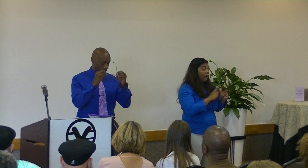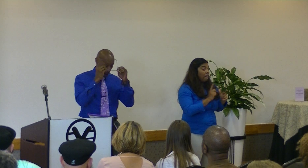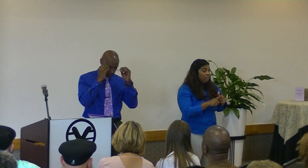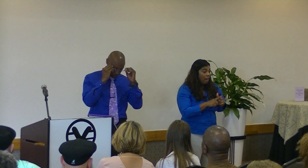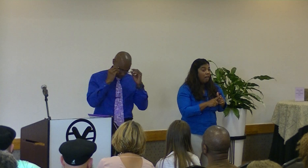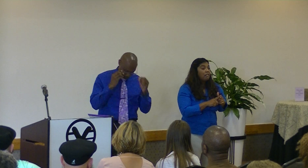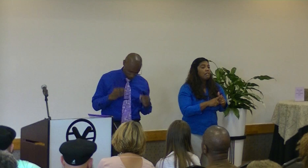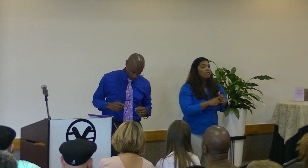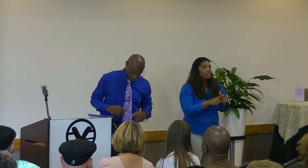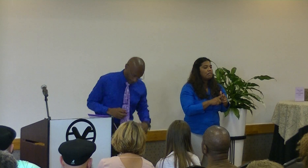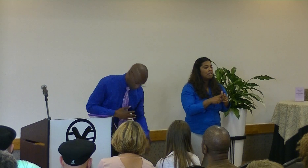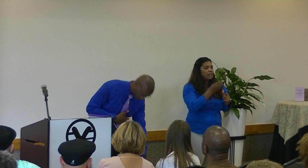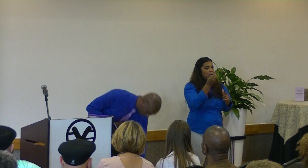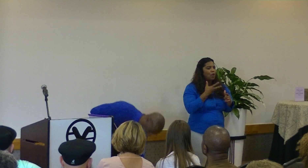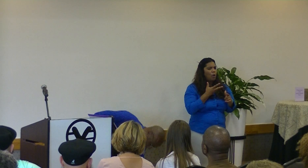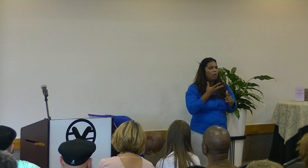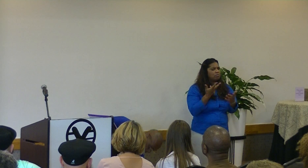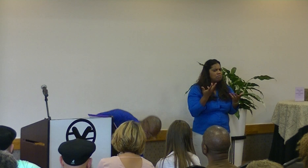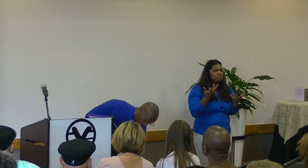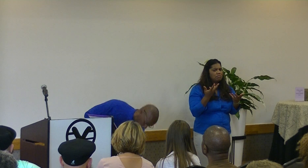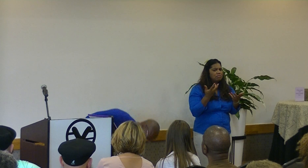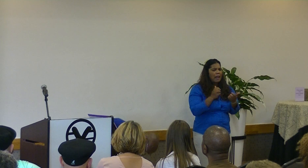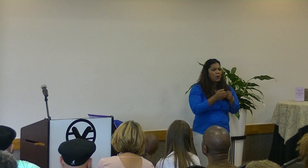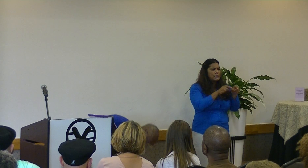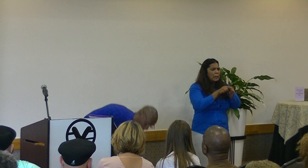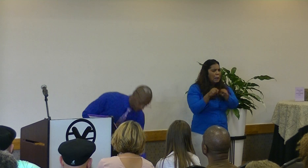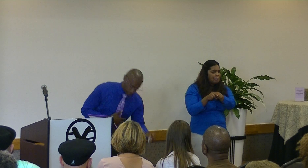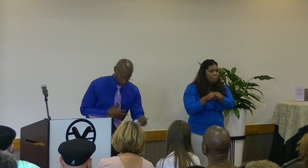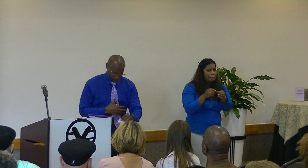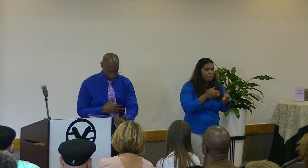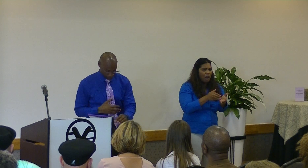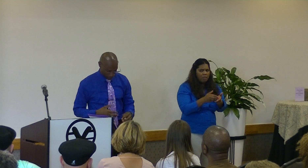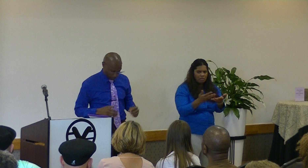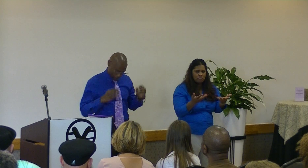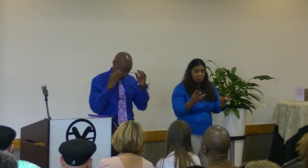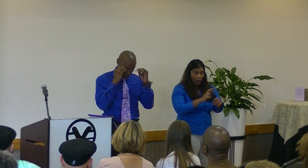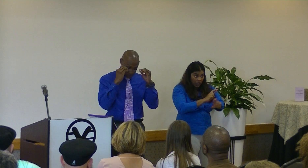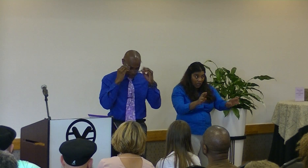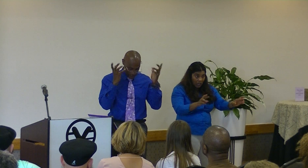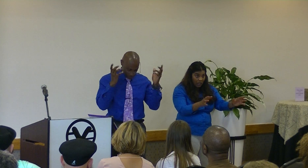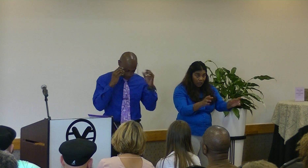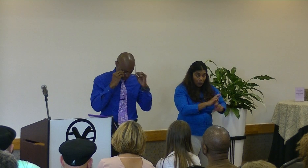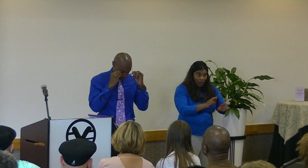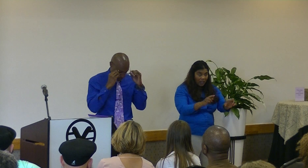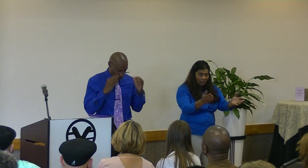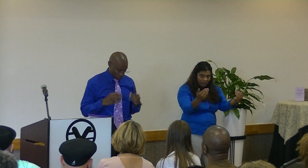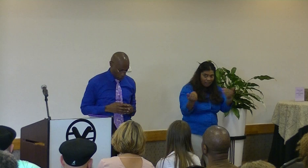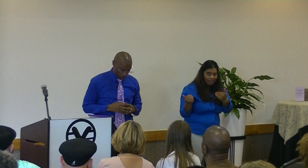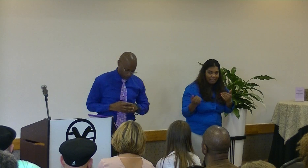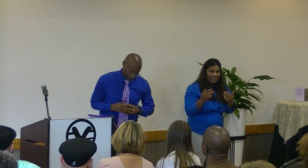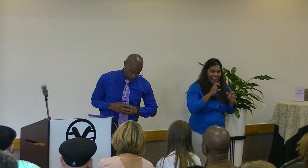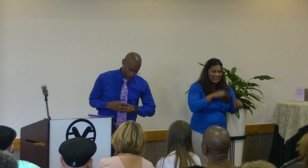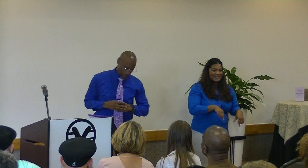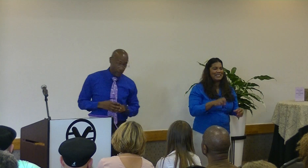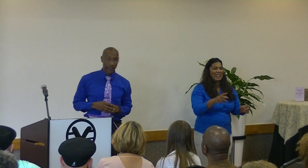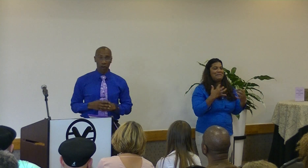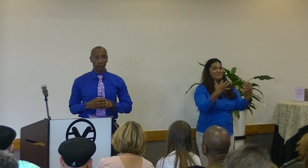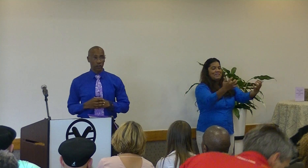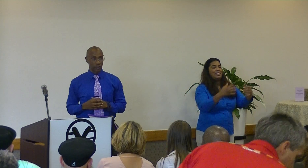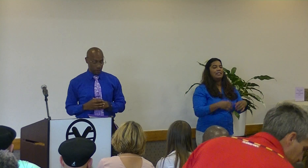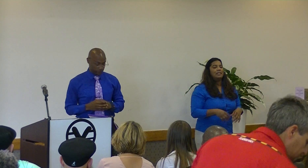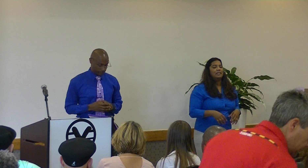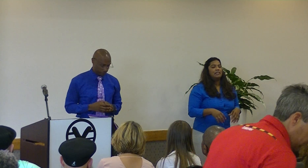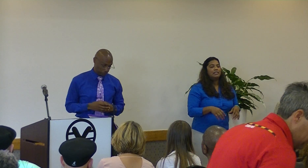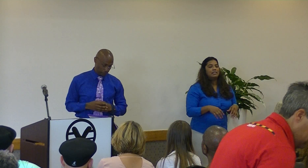this has in common. Ready? Are we ready? Yes. Thank you. I need your answer. So, get